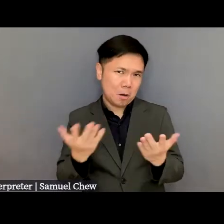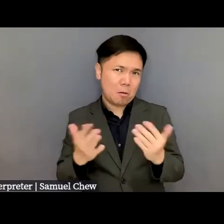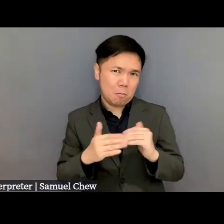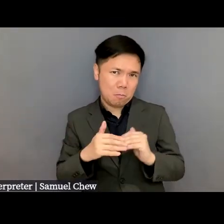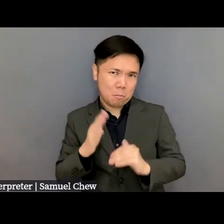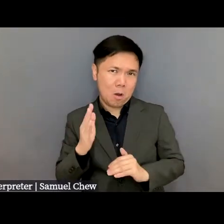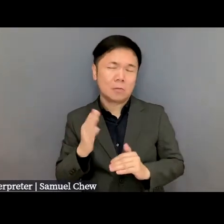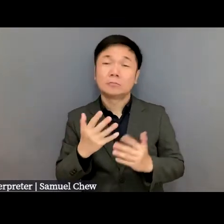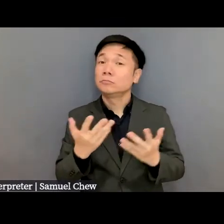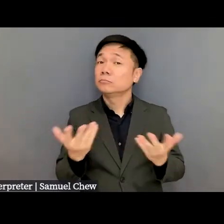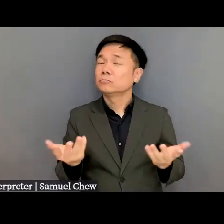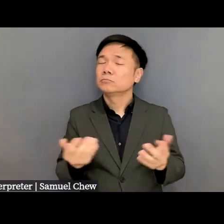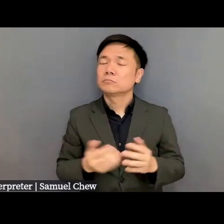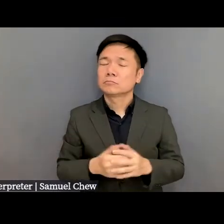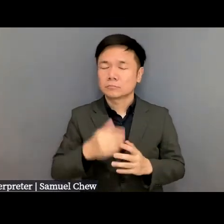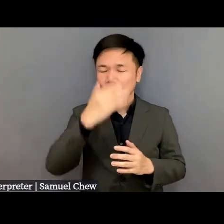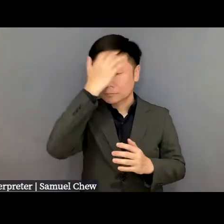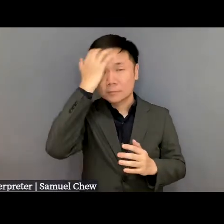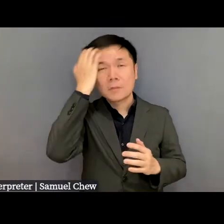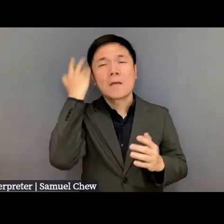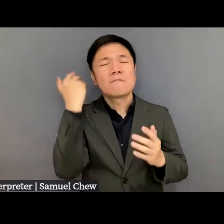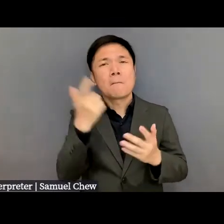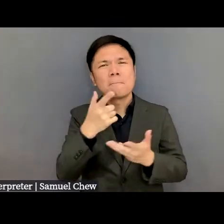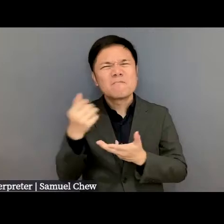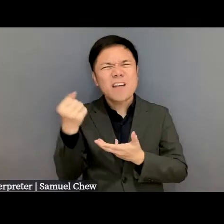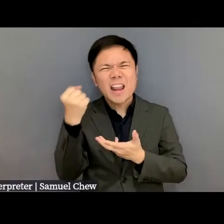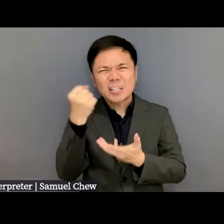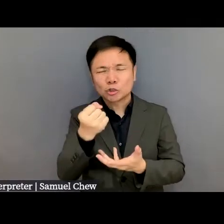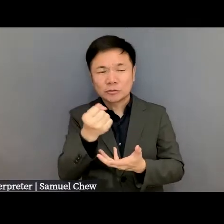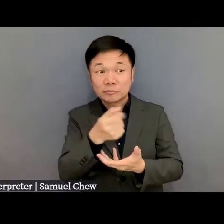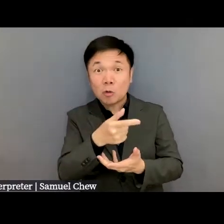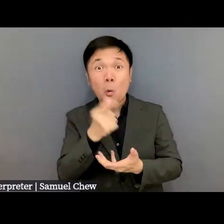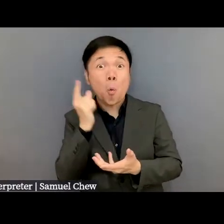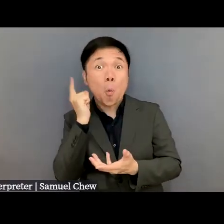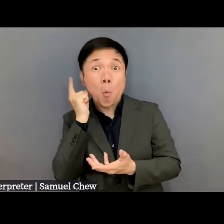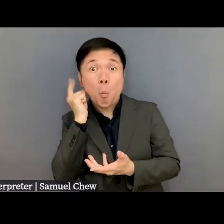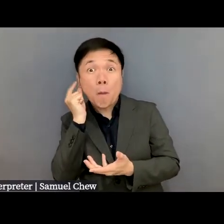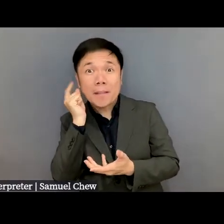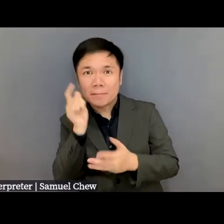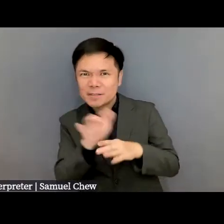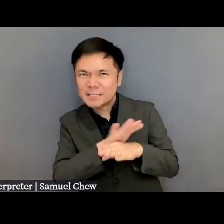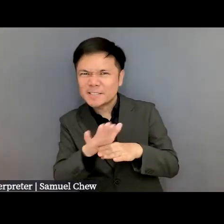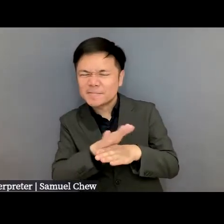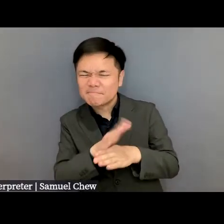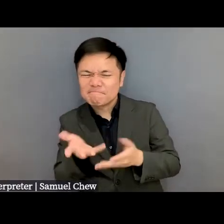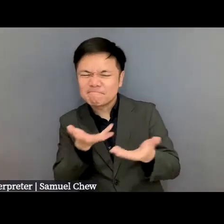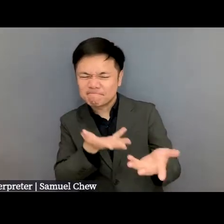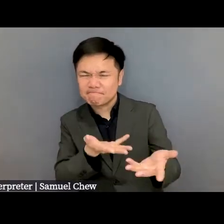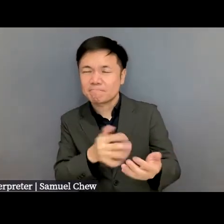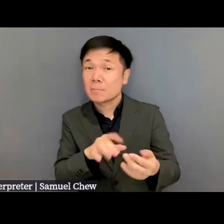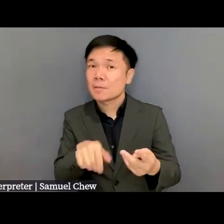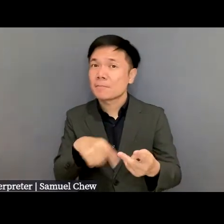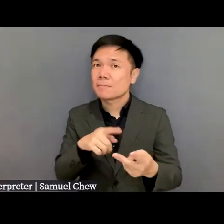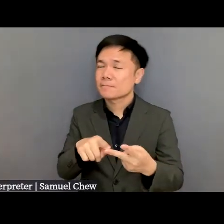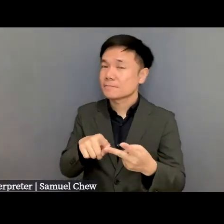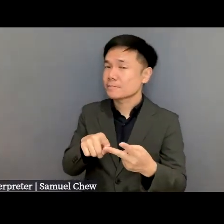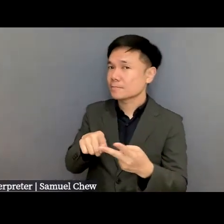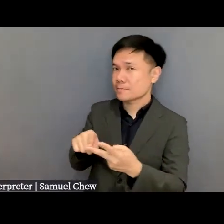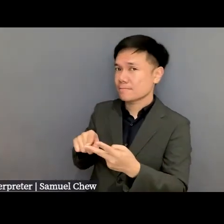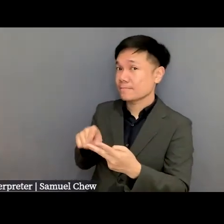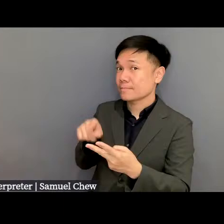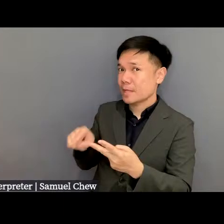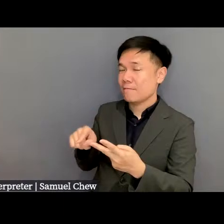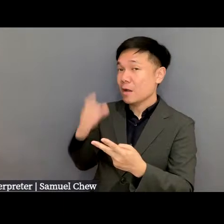put on financial support for women entrepreneurs, and also that